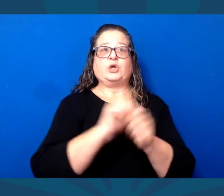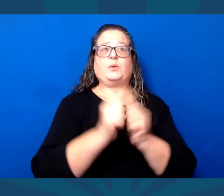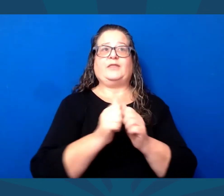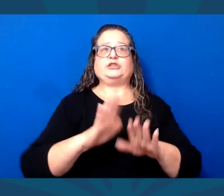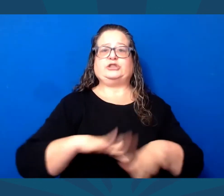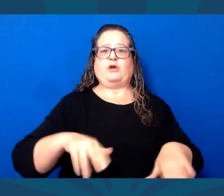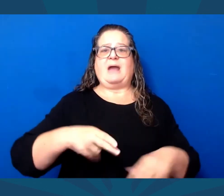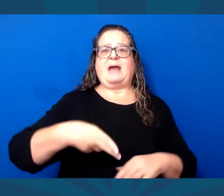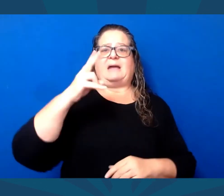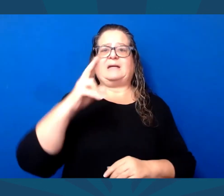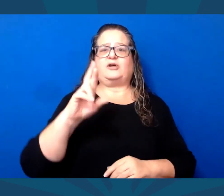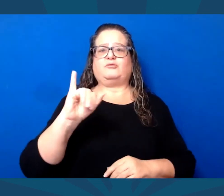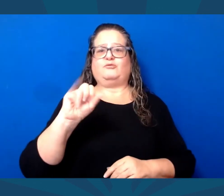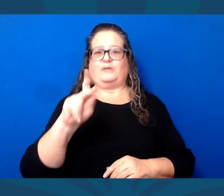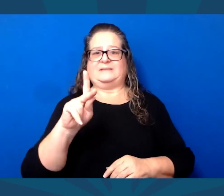helped